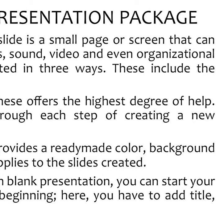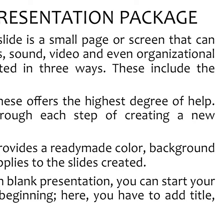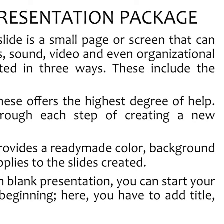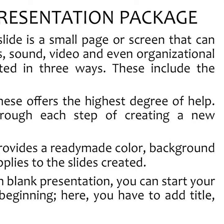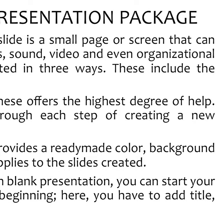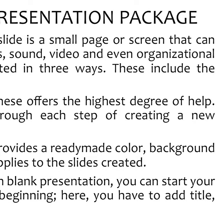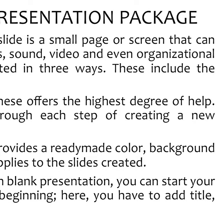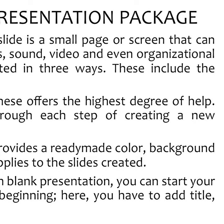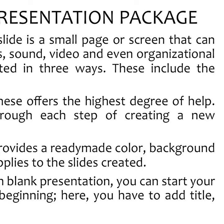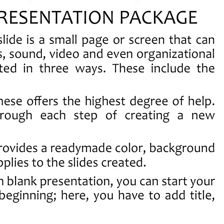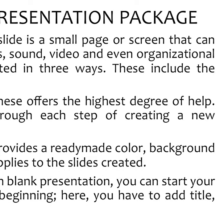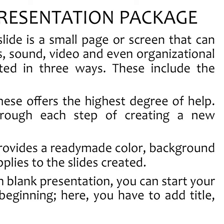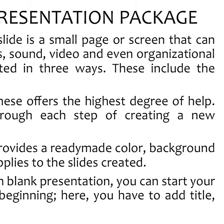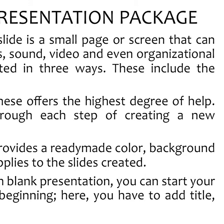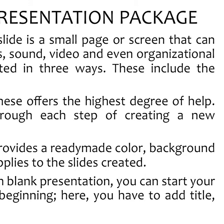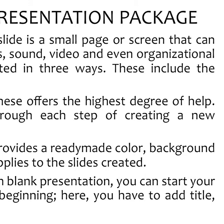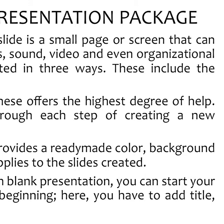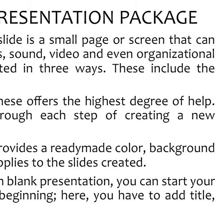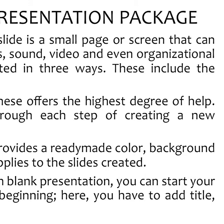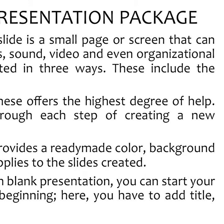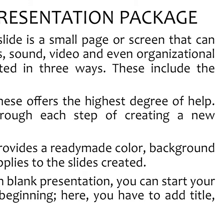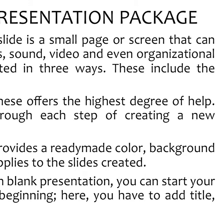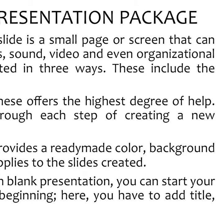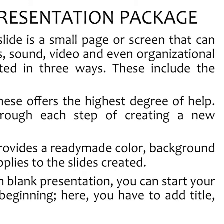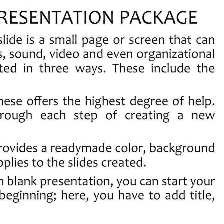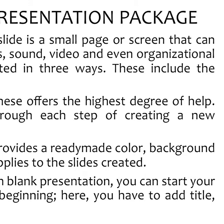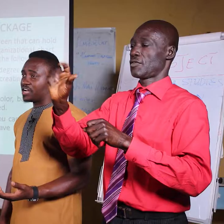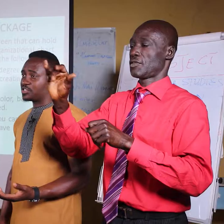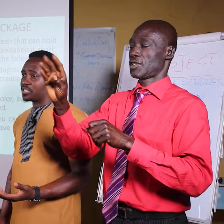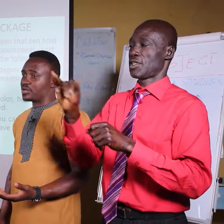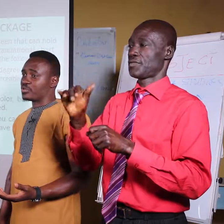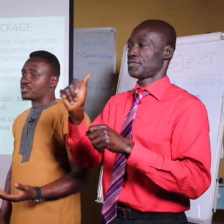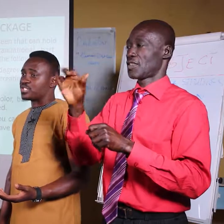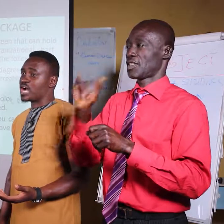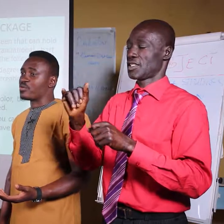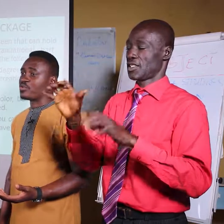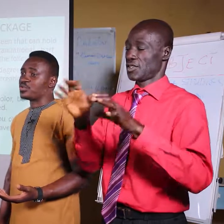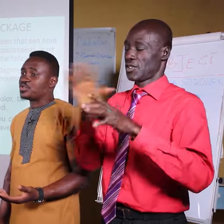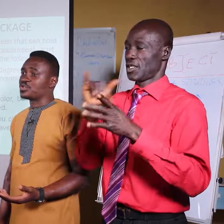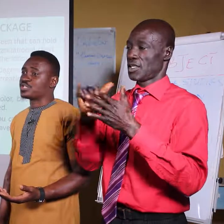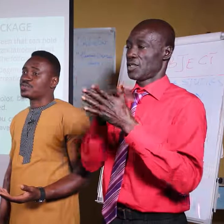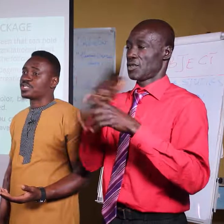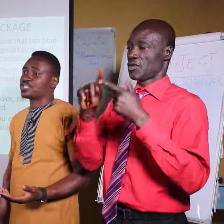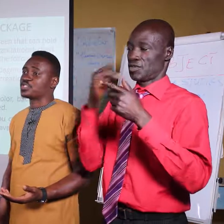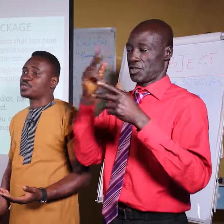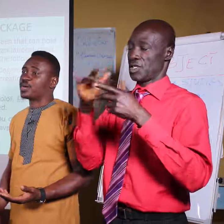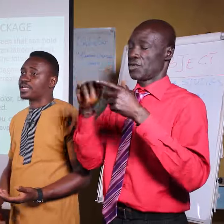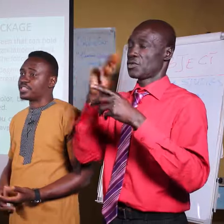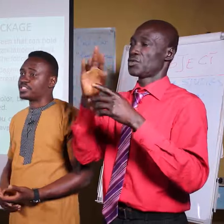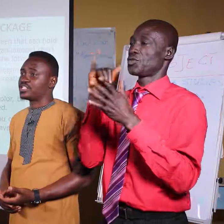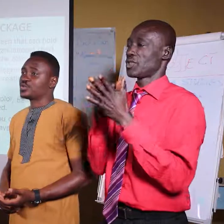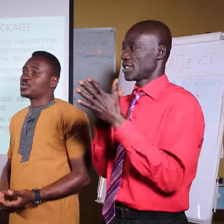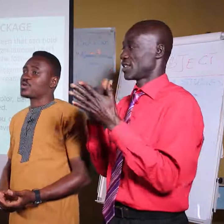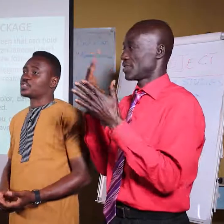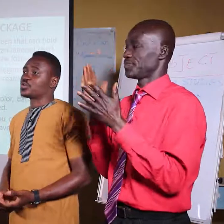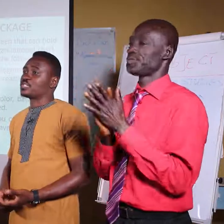We would be taking creation of a slide as an action, and are going to see how we're going to use this presentation